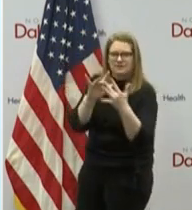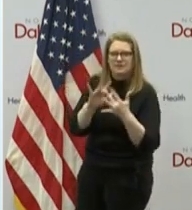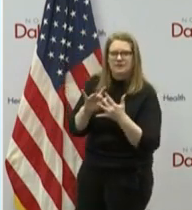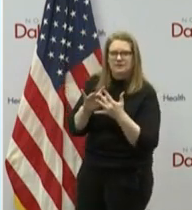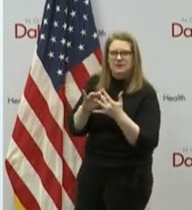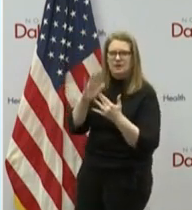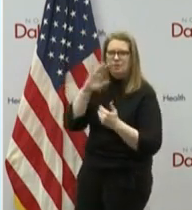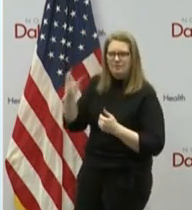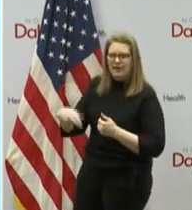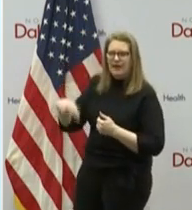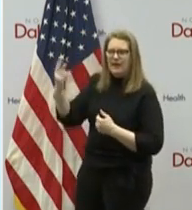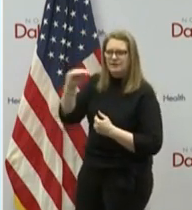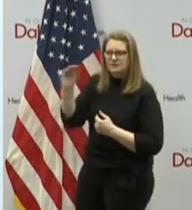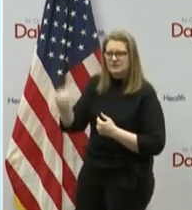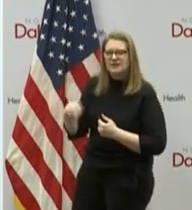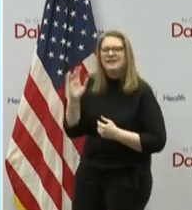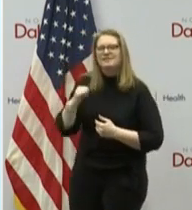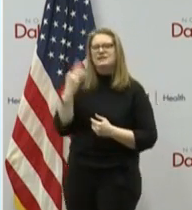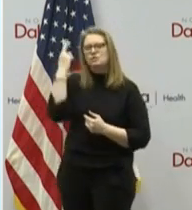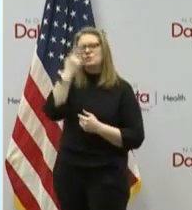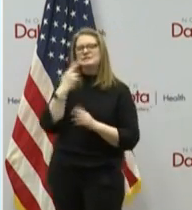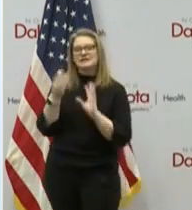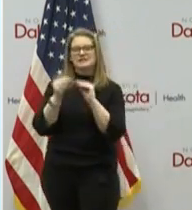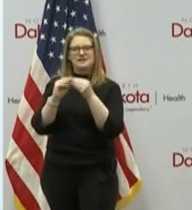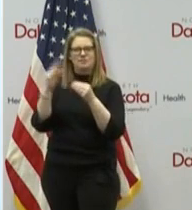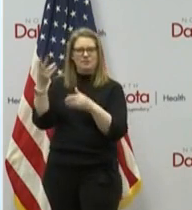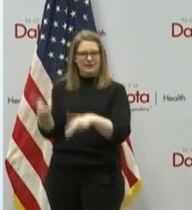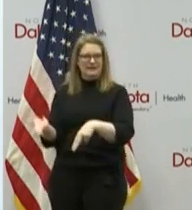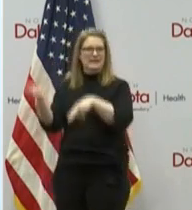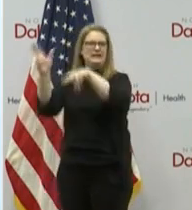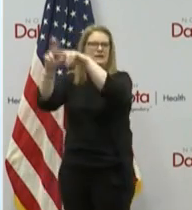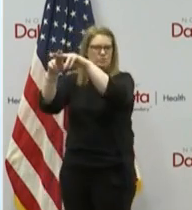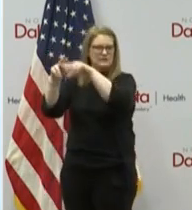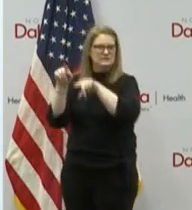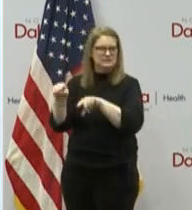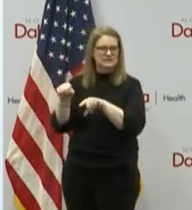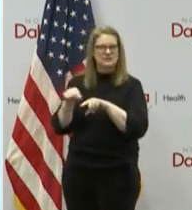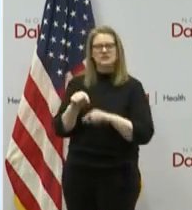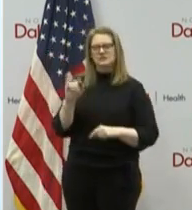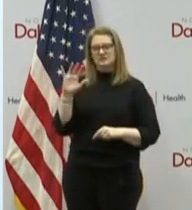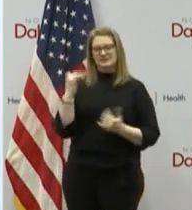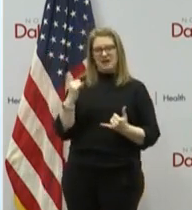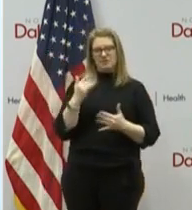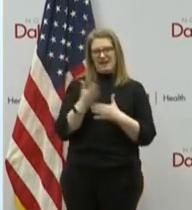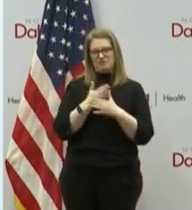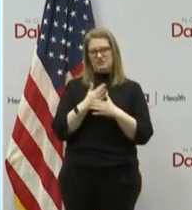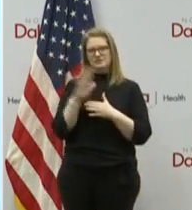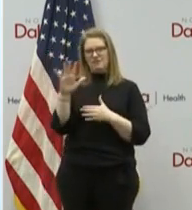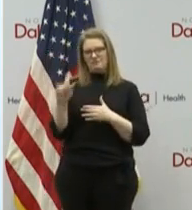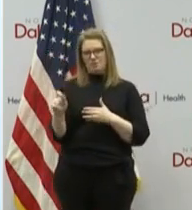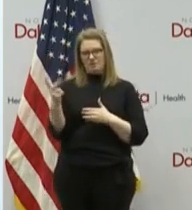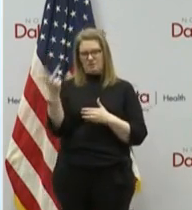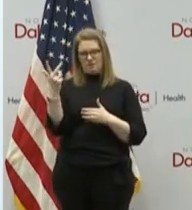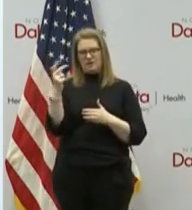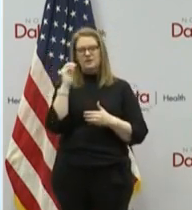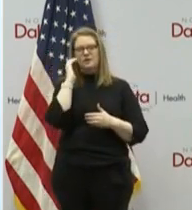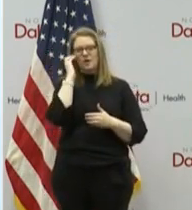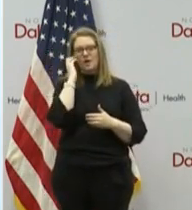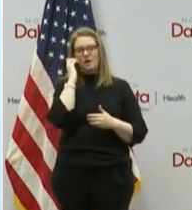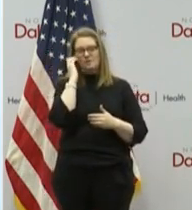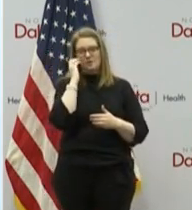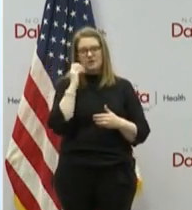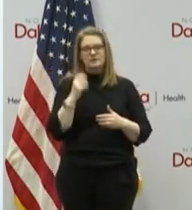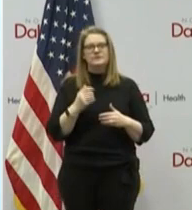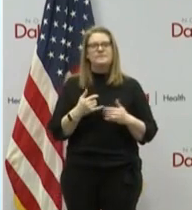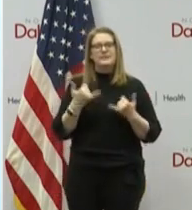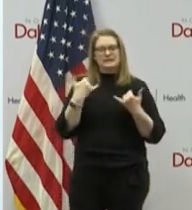and that's why we saw this number jump up today in the thing, but it's to 5.3. But again, we're still moving above and